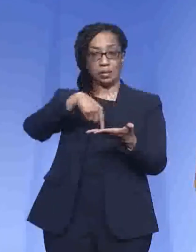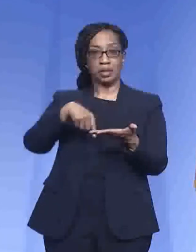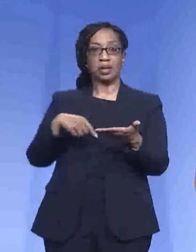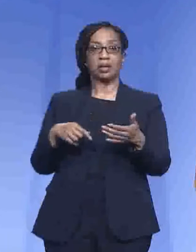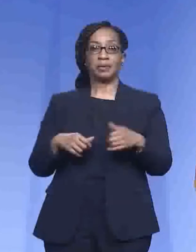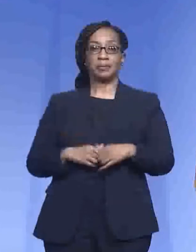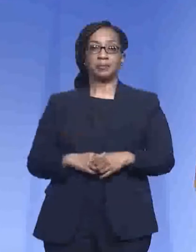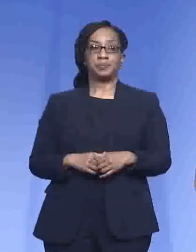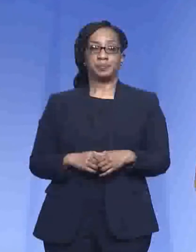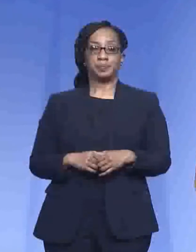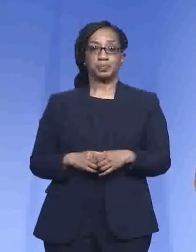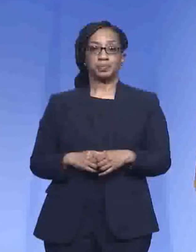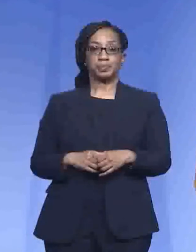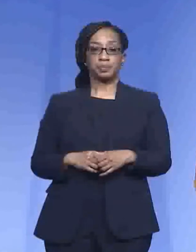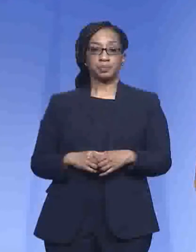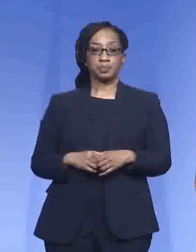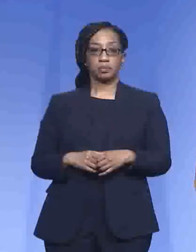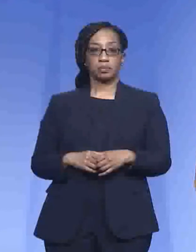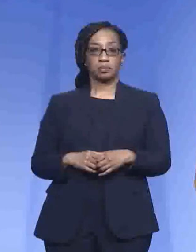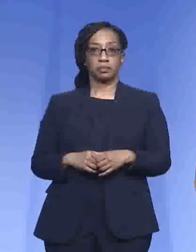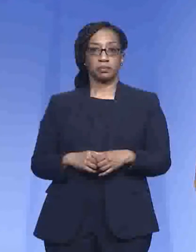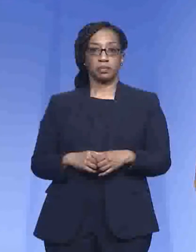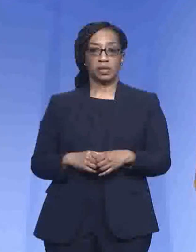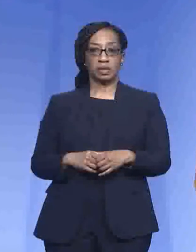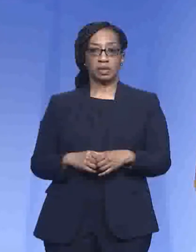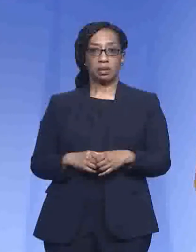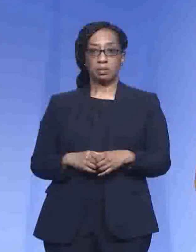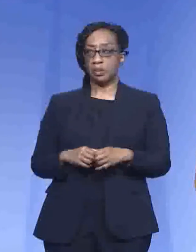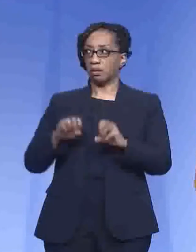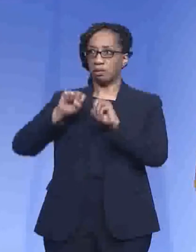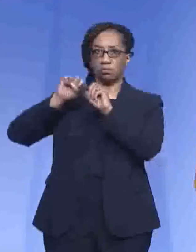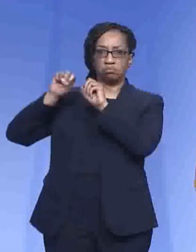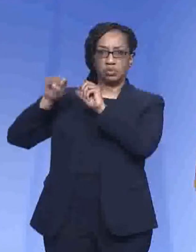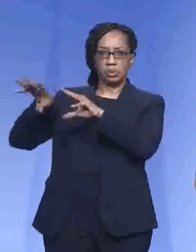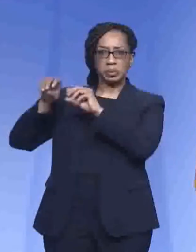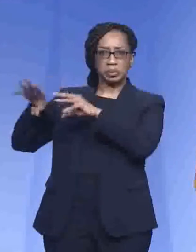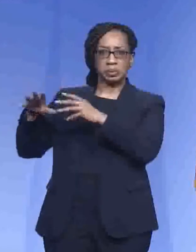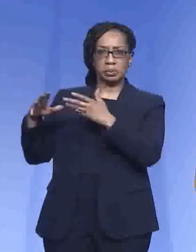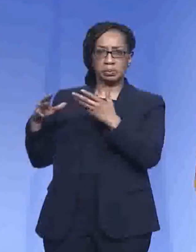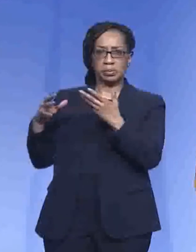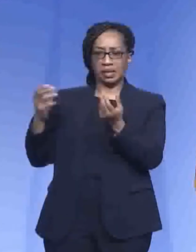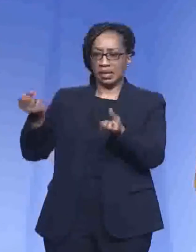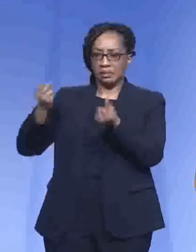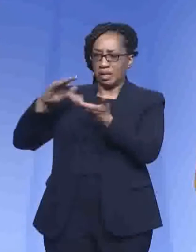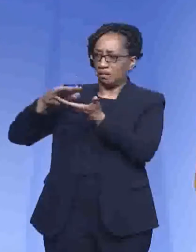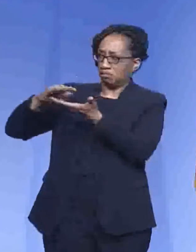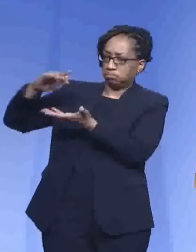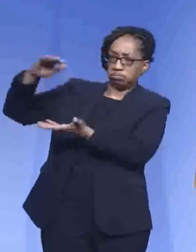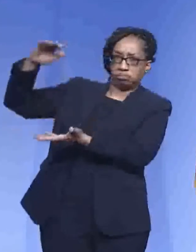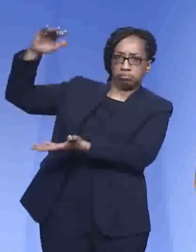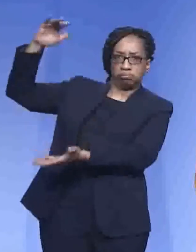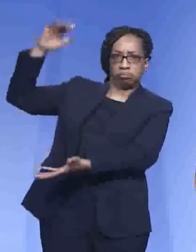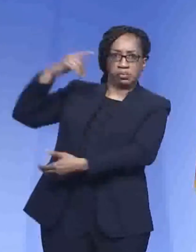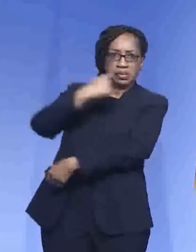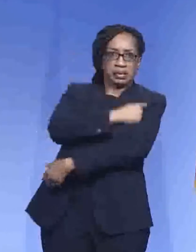effort. But I have no information about the stockpile question to add to anything that's already been said